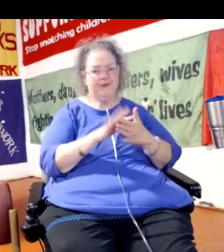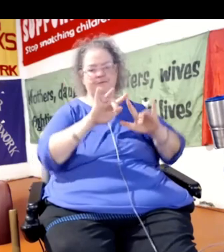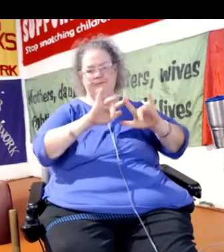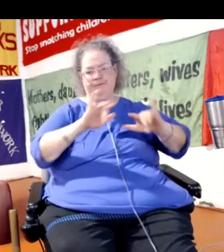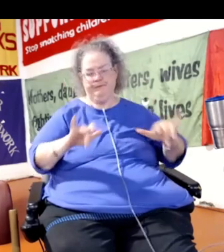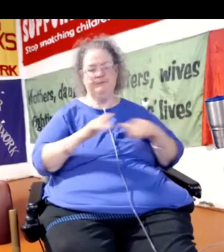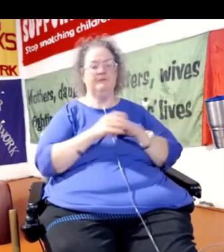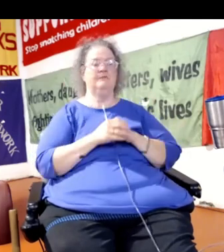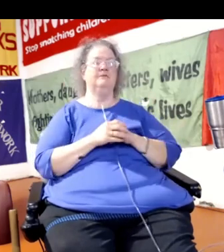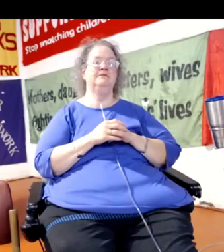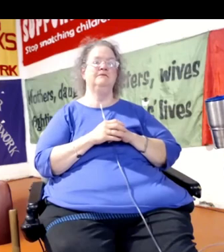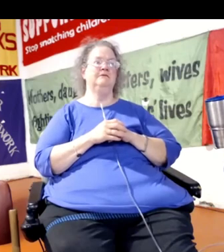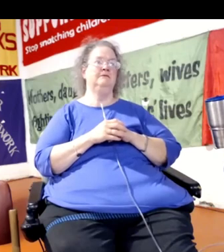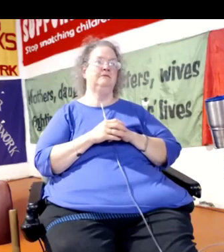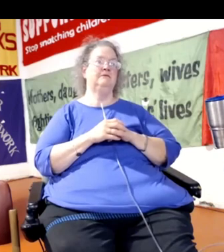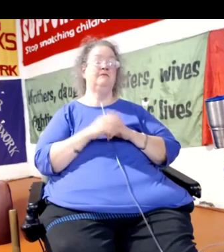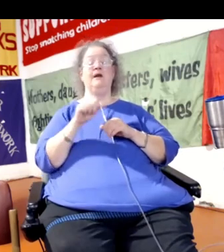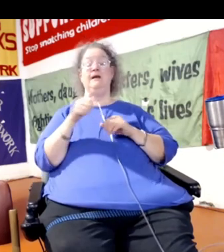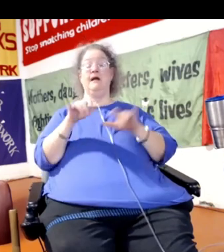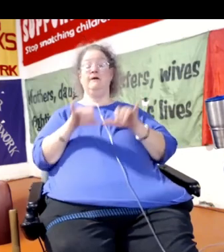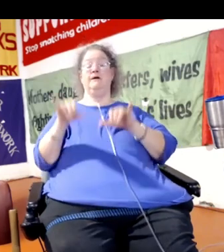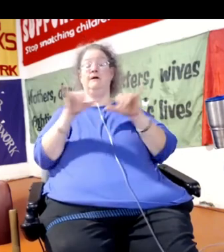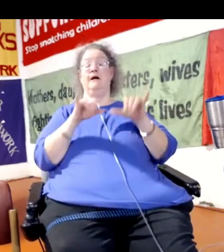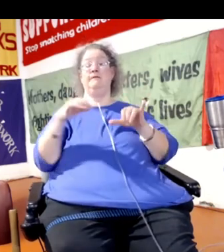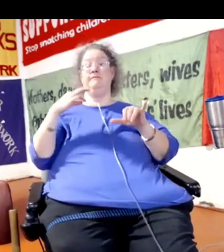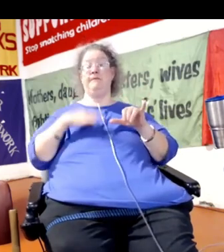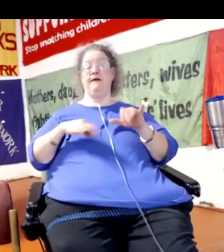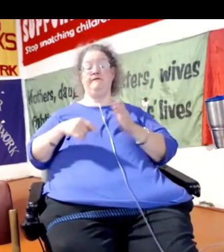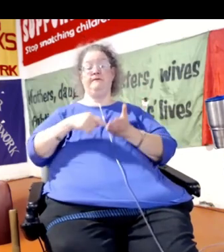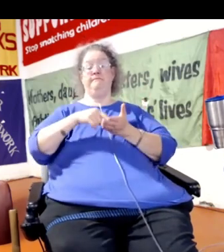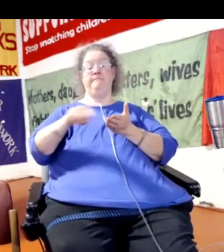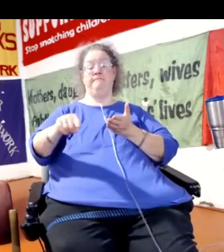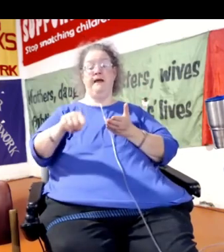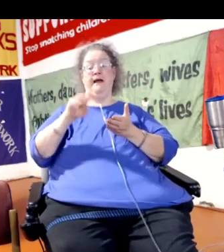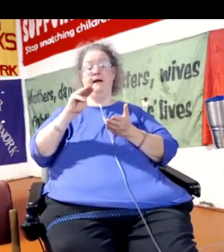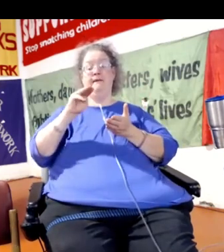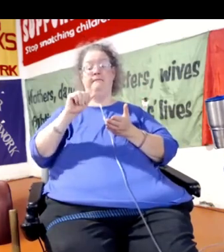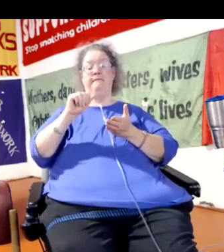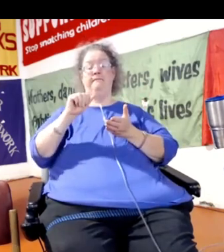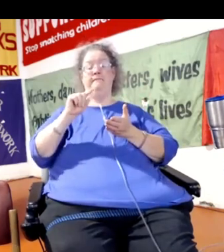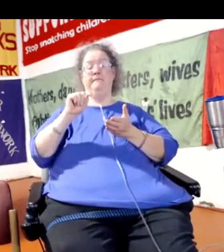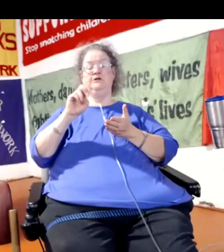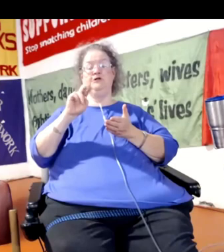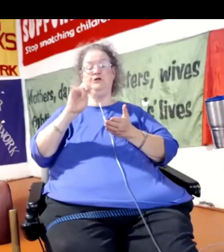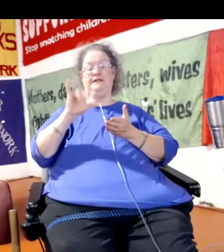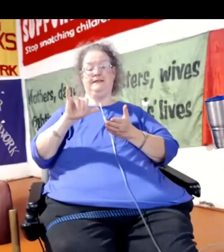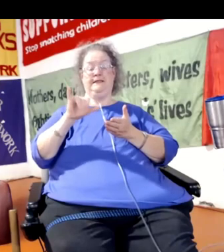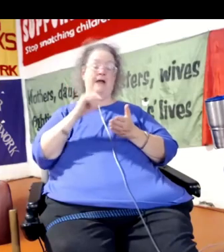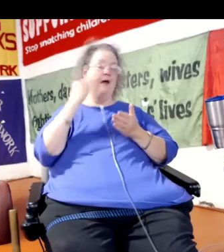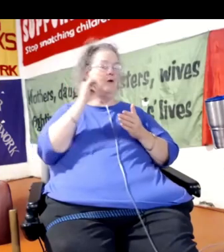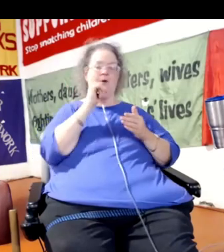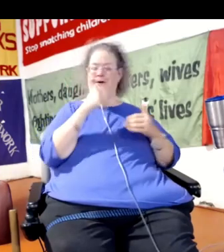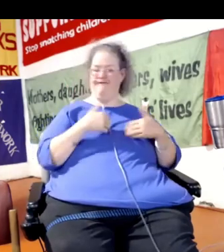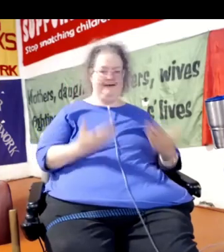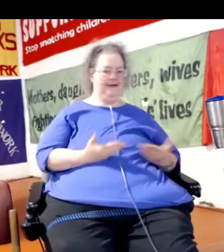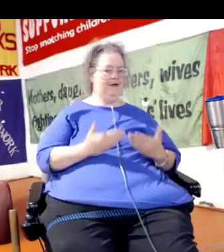Another common benefit is paid maternity leave. I know you don't have it here at all, but